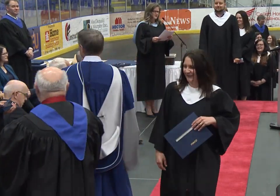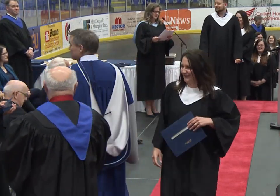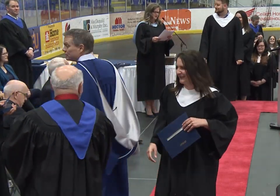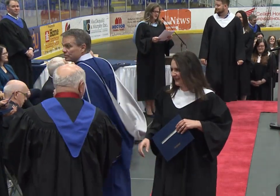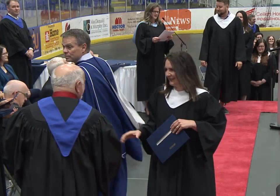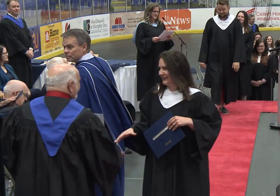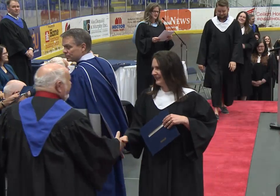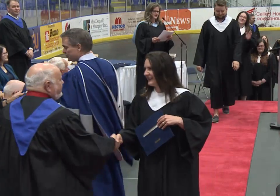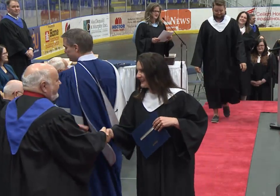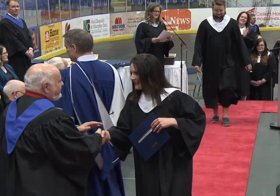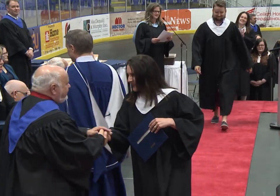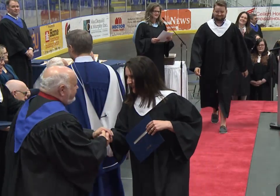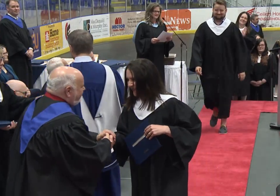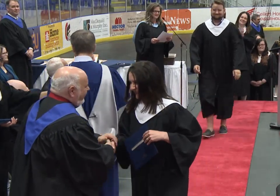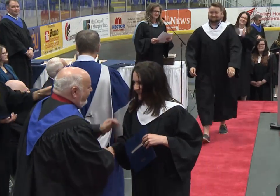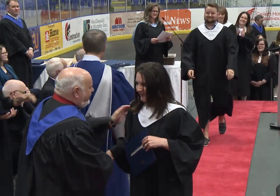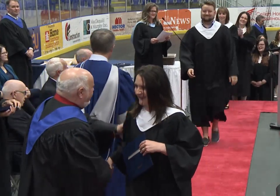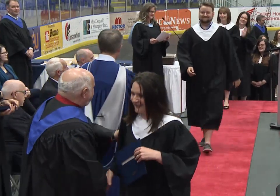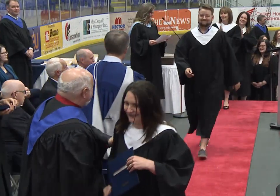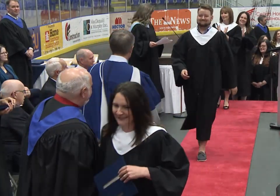PJ Stewart with honors.